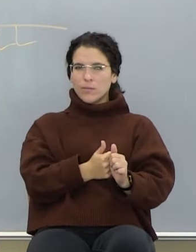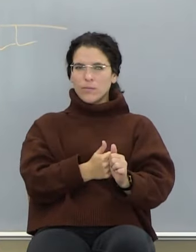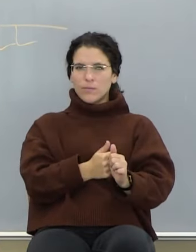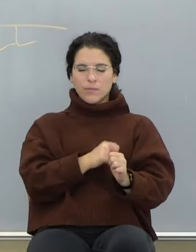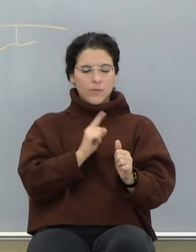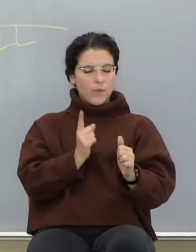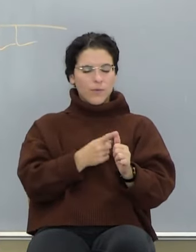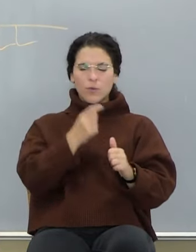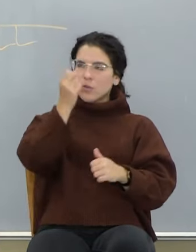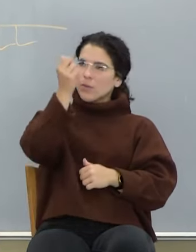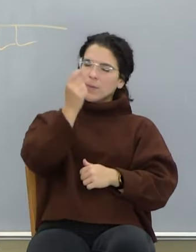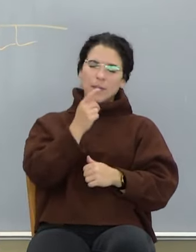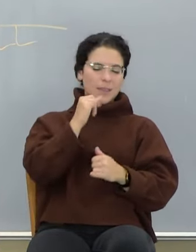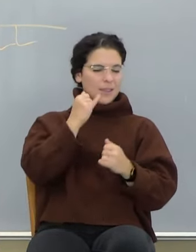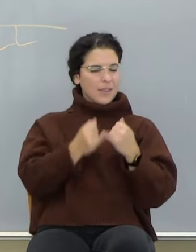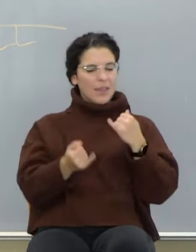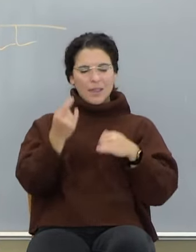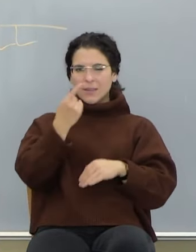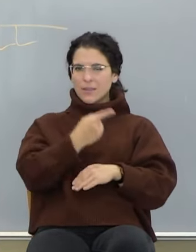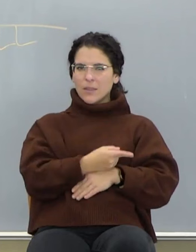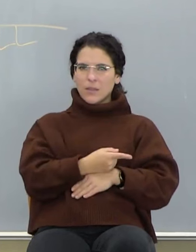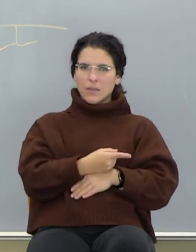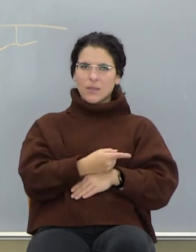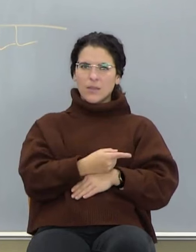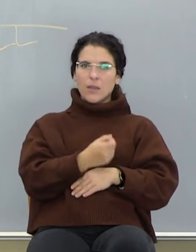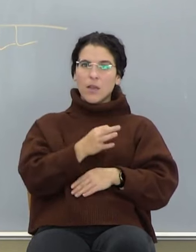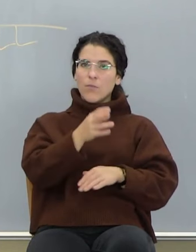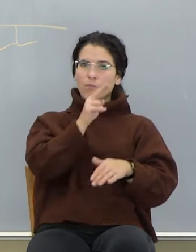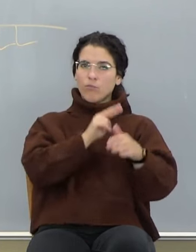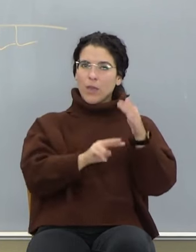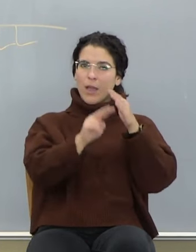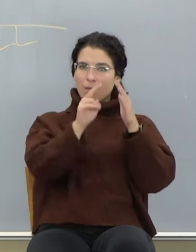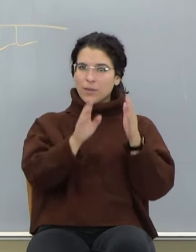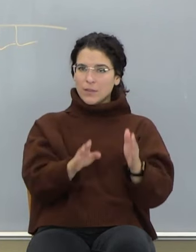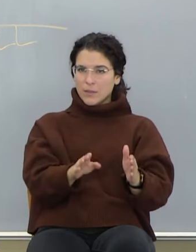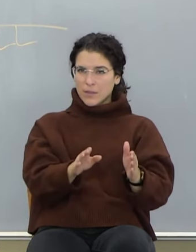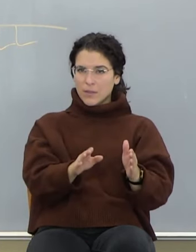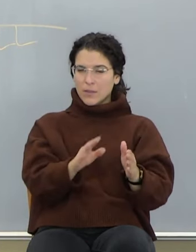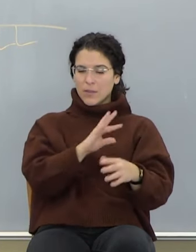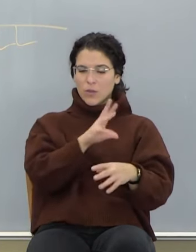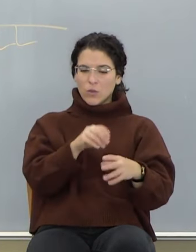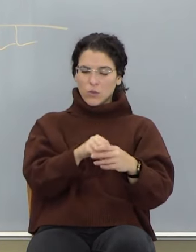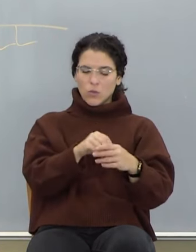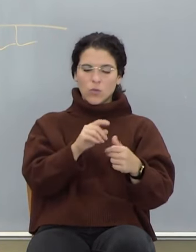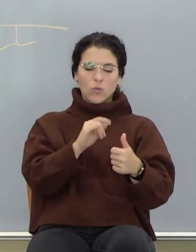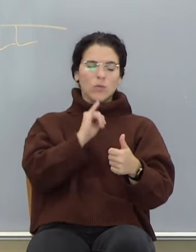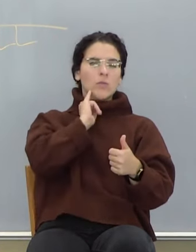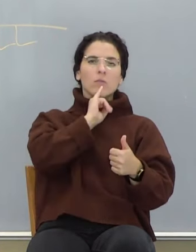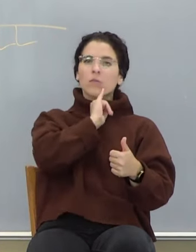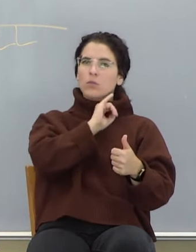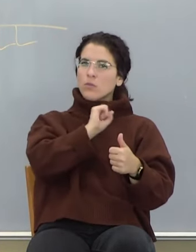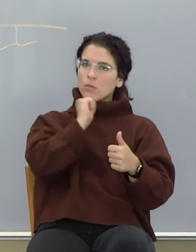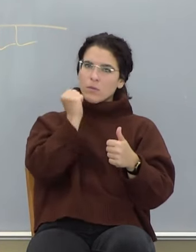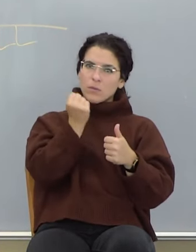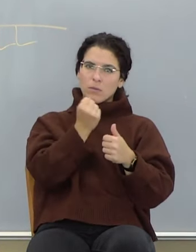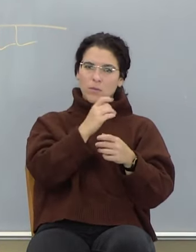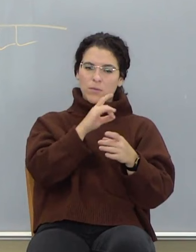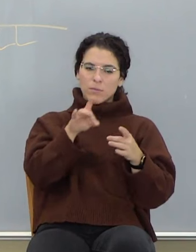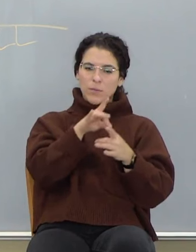first occurrence, those are the last days of prophecy. It includes Israel's spiritual condition at the